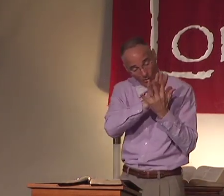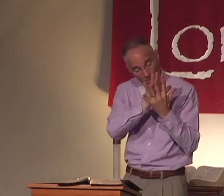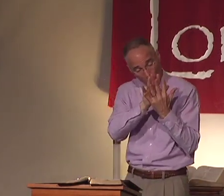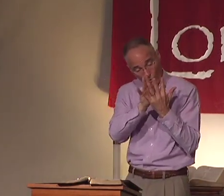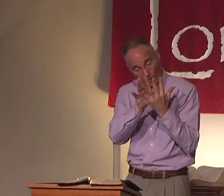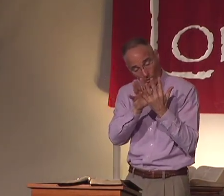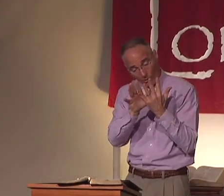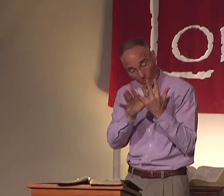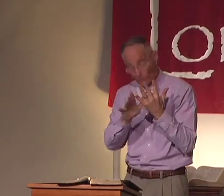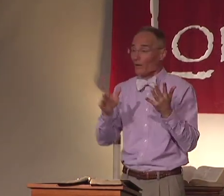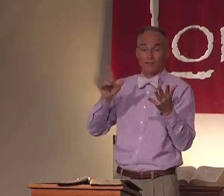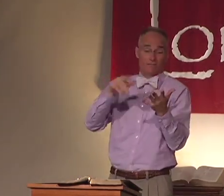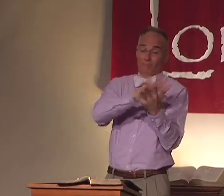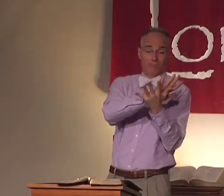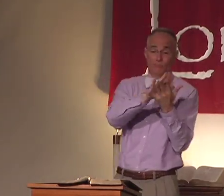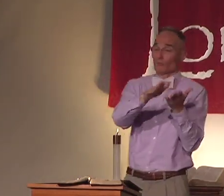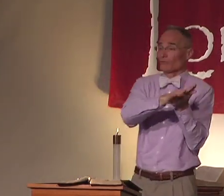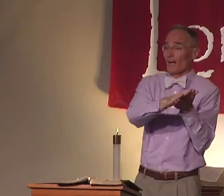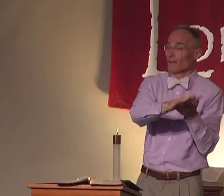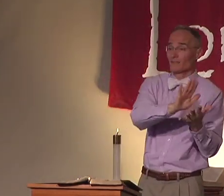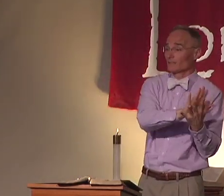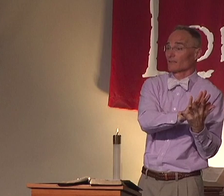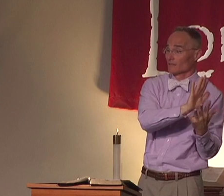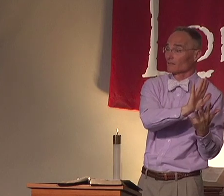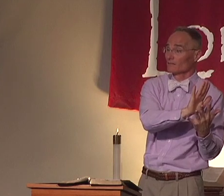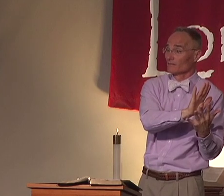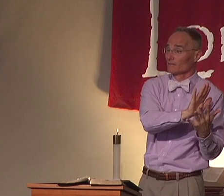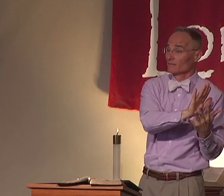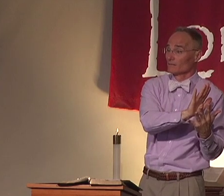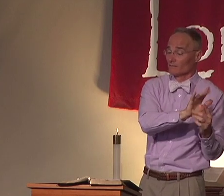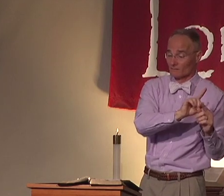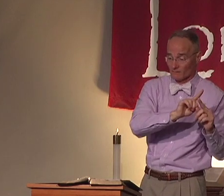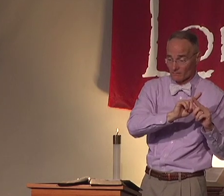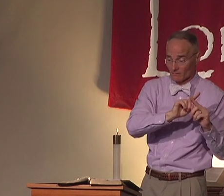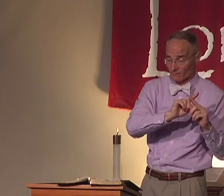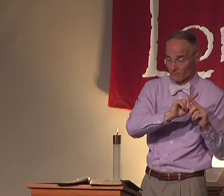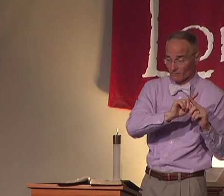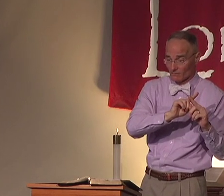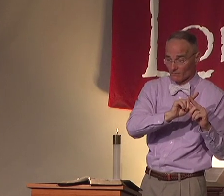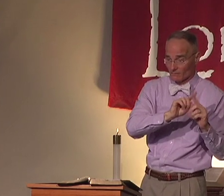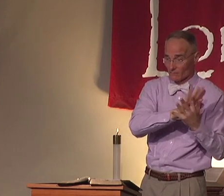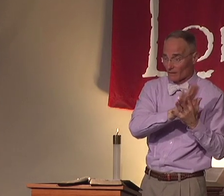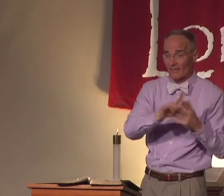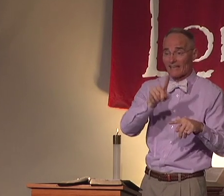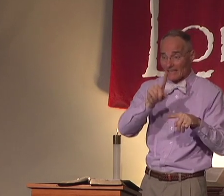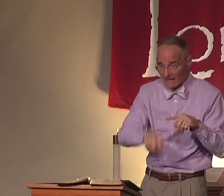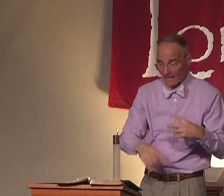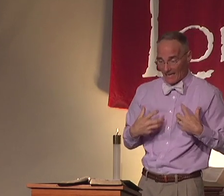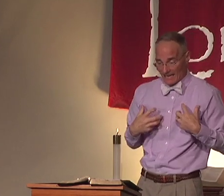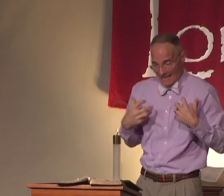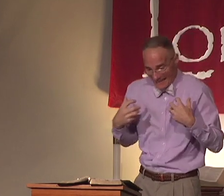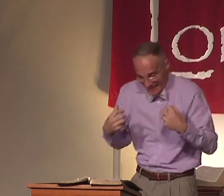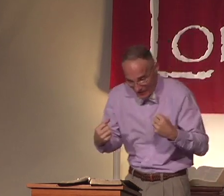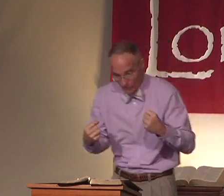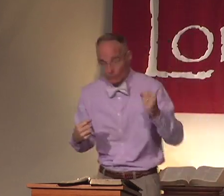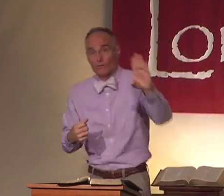Because all of those things, and all of those things are nice, yes, but they cannot